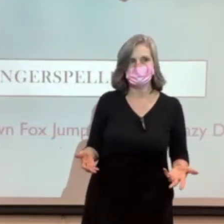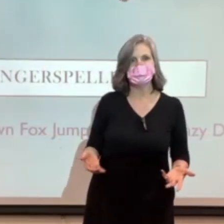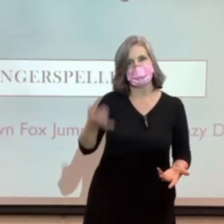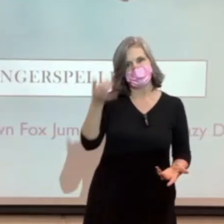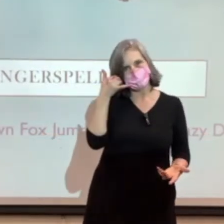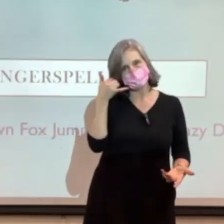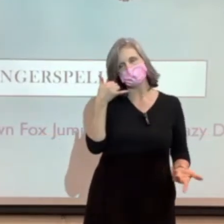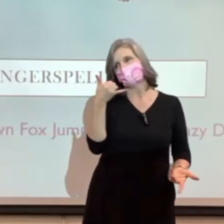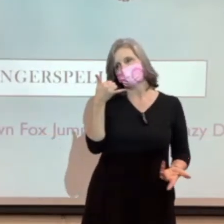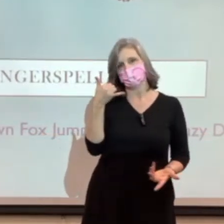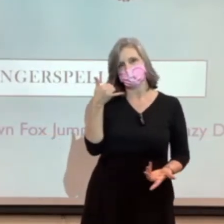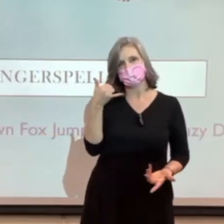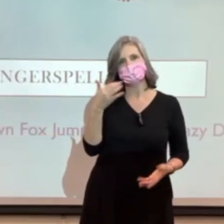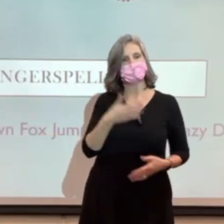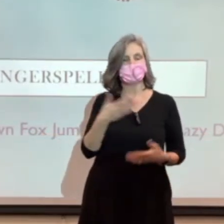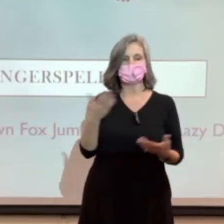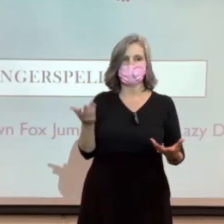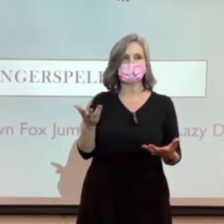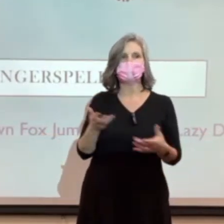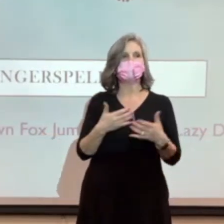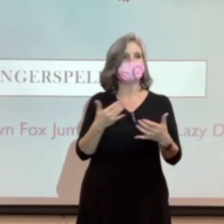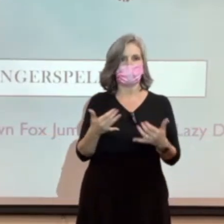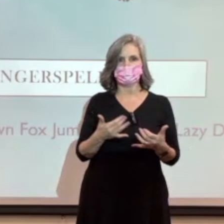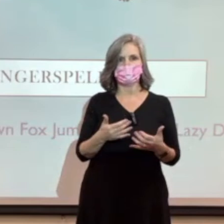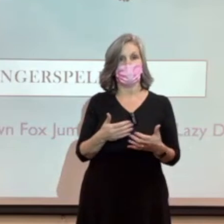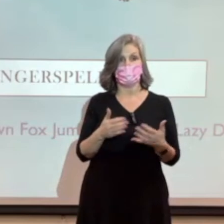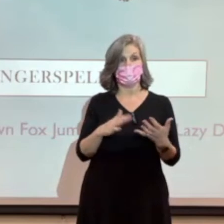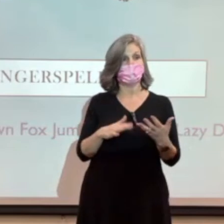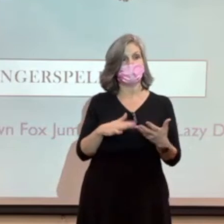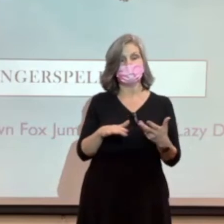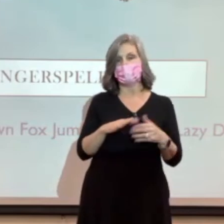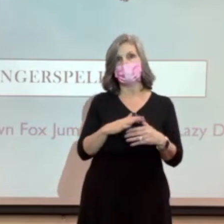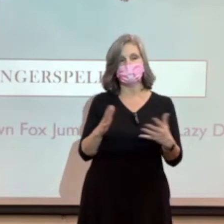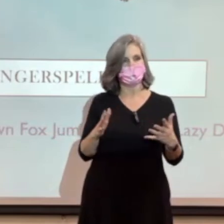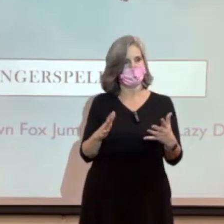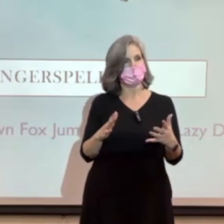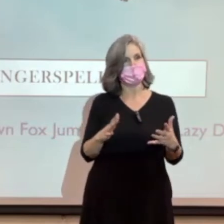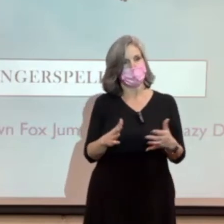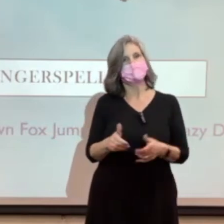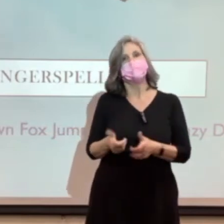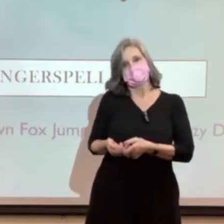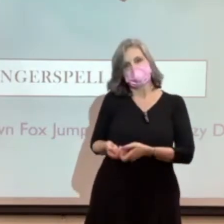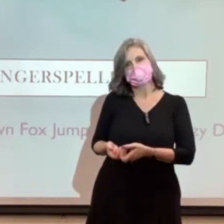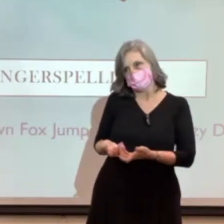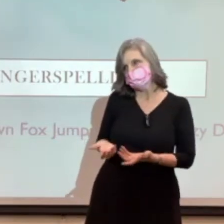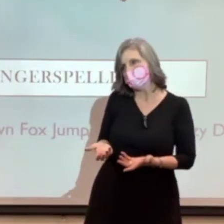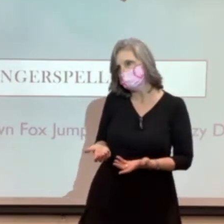because now everyone has their cell phones, which makes communication via hearing and deaf much more convenient because you're texting